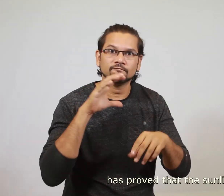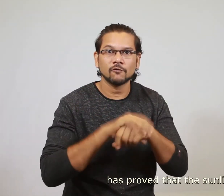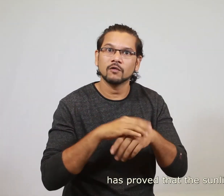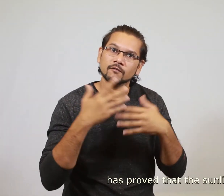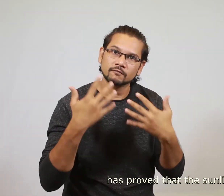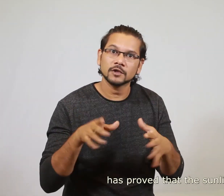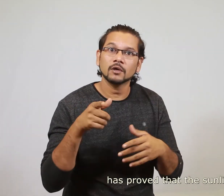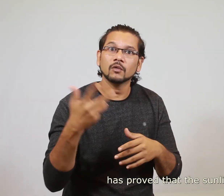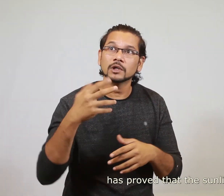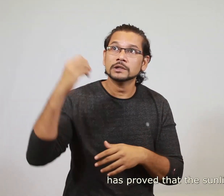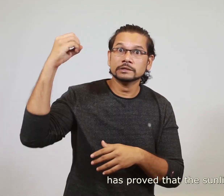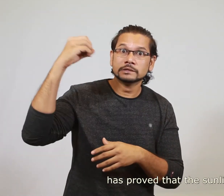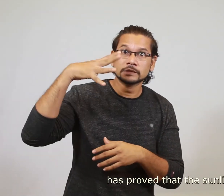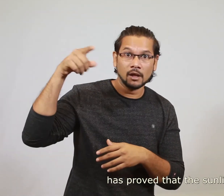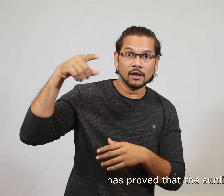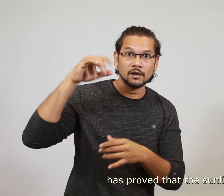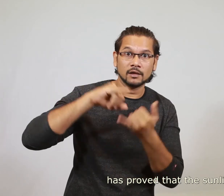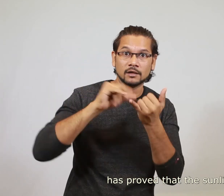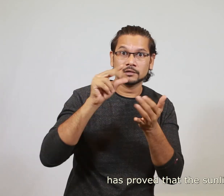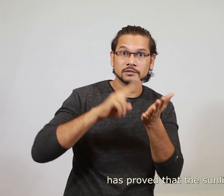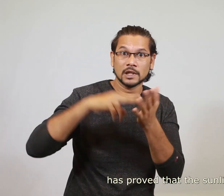Sir Isaac Newton has proved that the sunlight